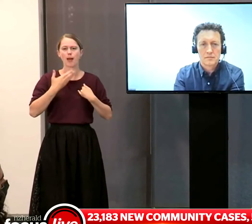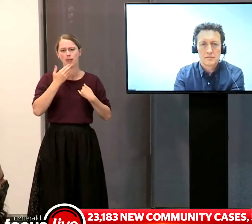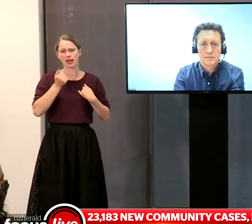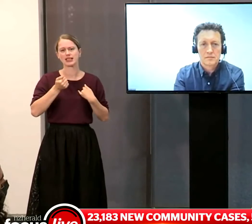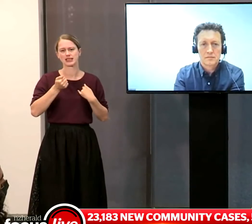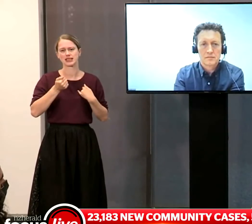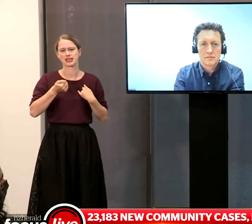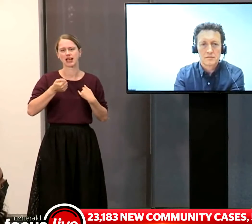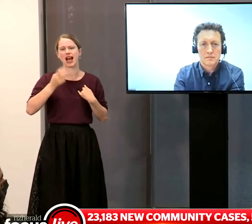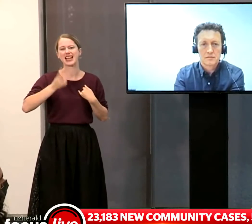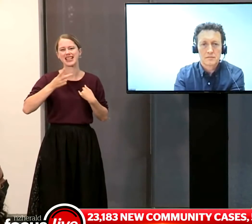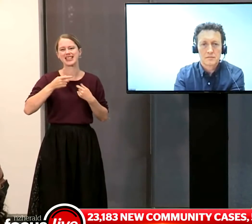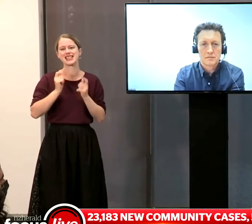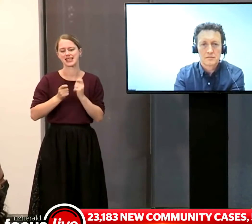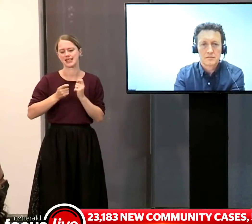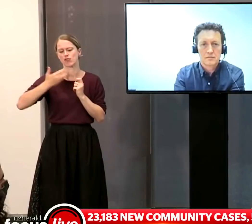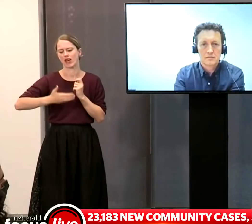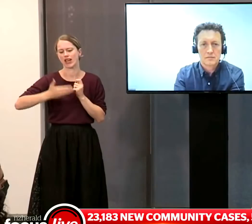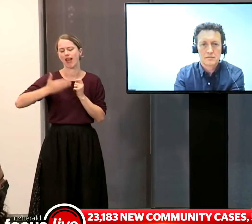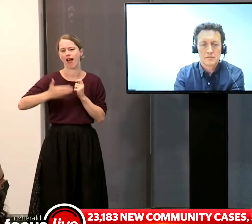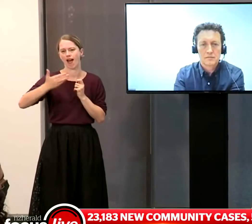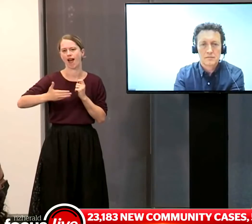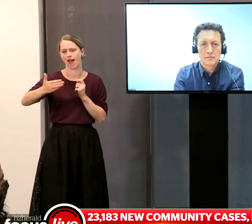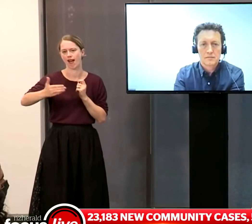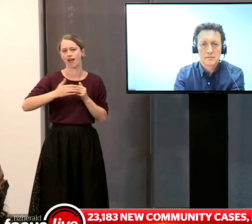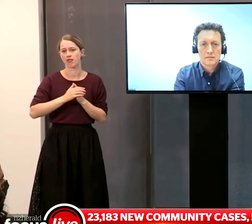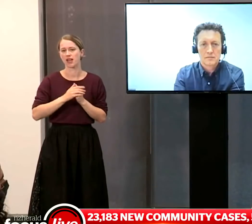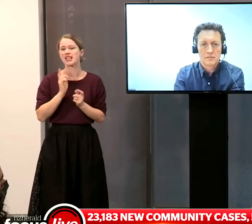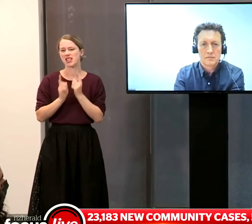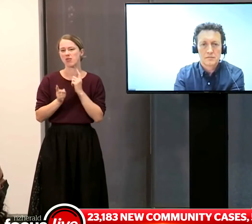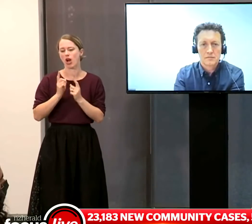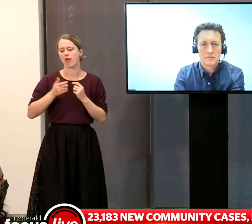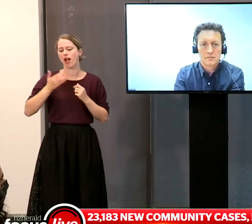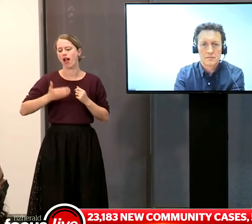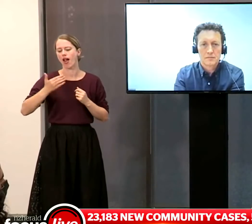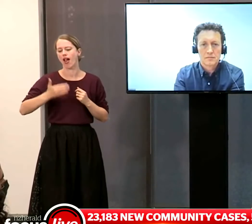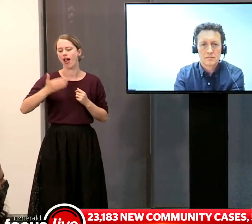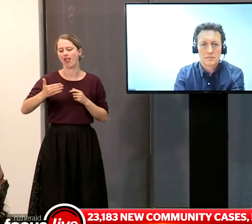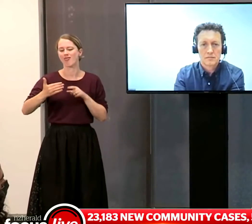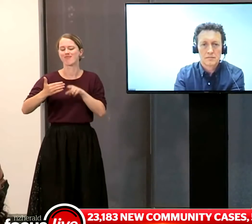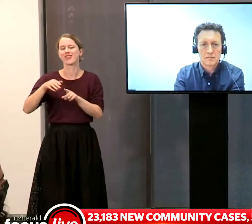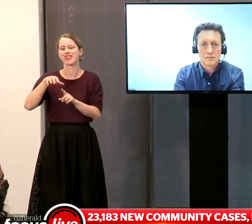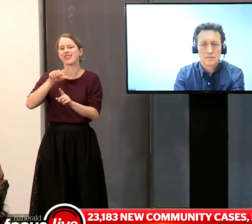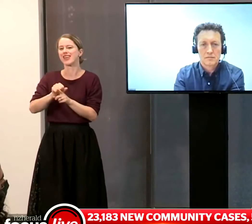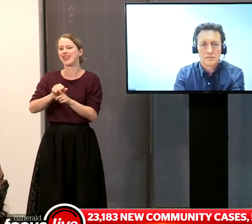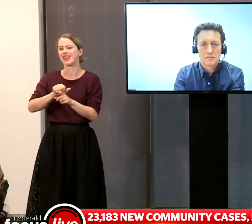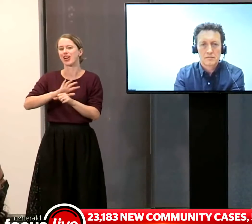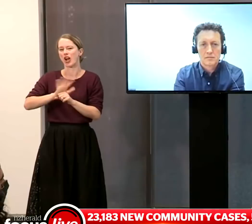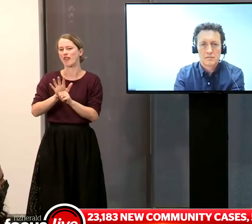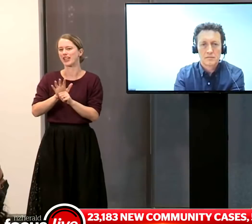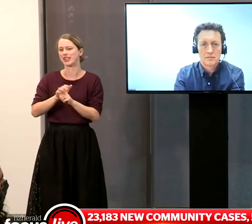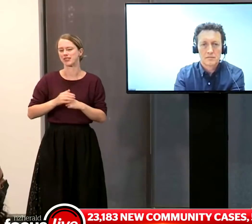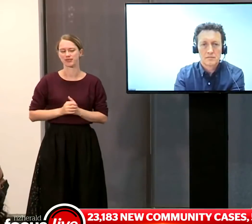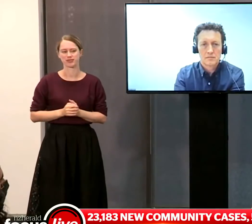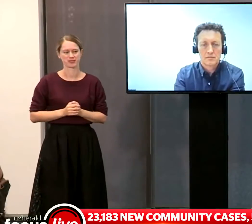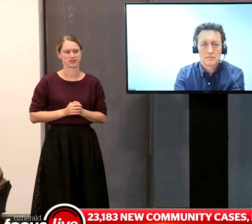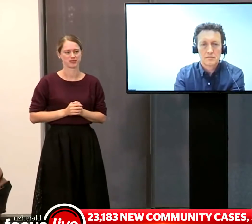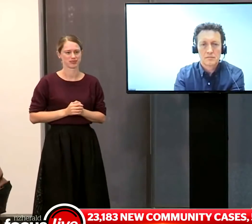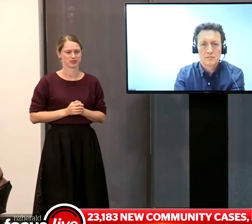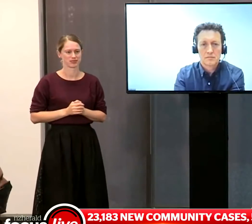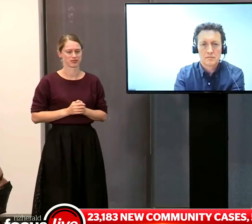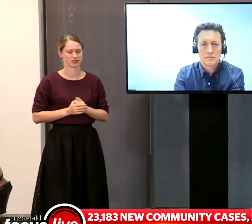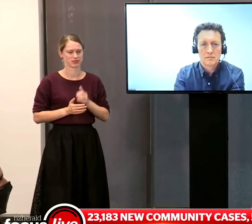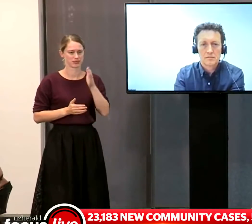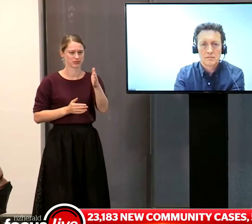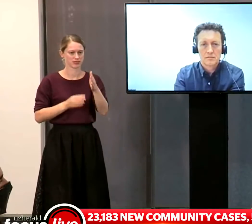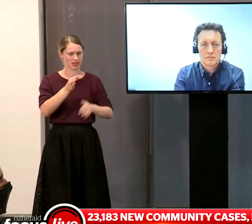do keep doing those tests, because usually there will be a point in time during the illness when the test will become positive. I'll just